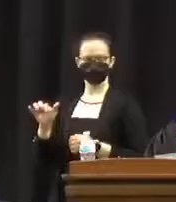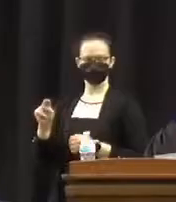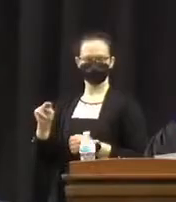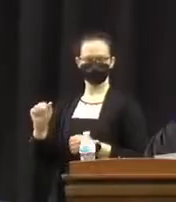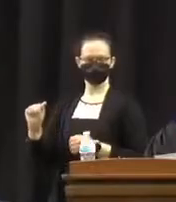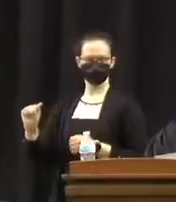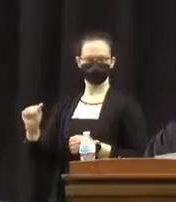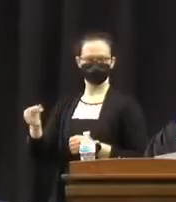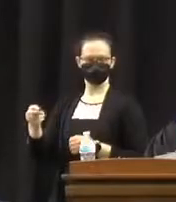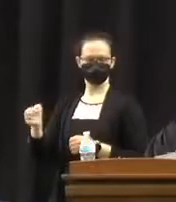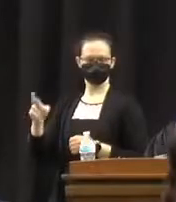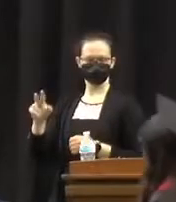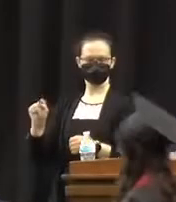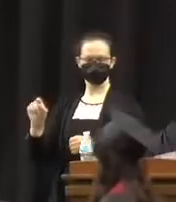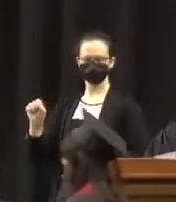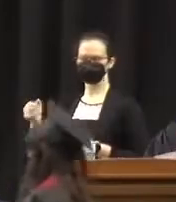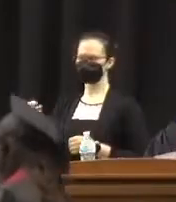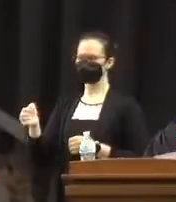Liana E. Hartshorn,